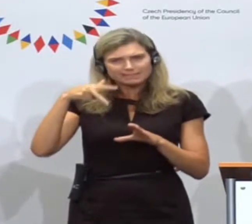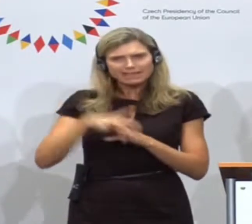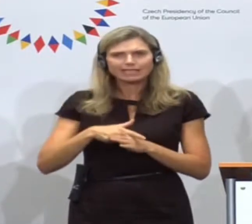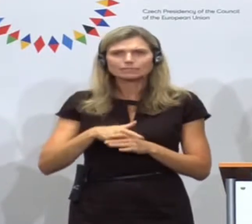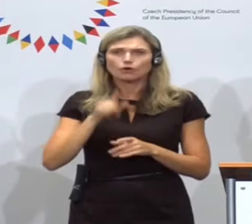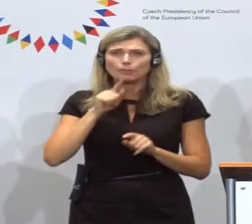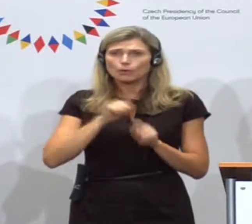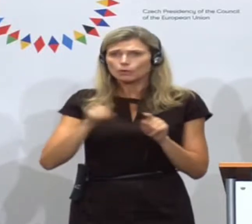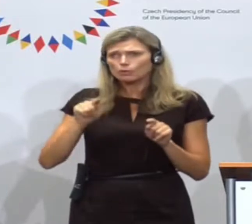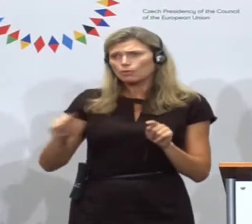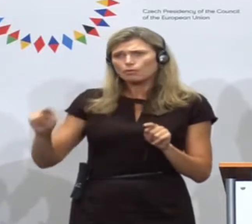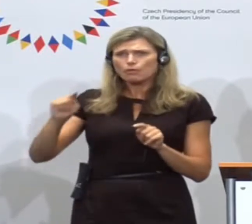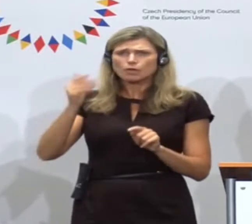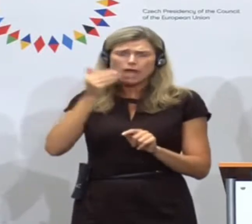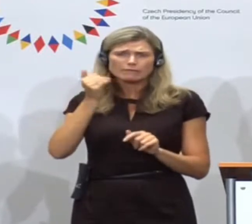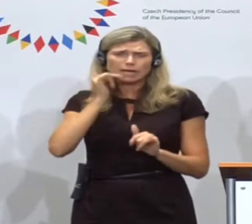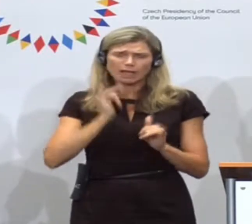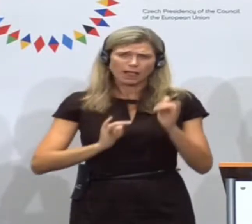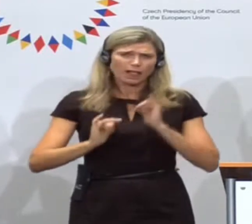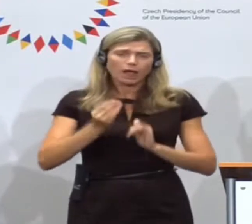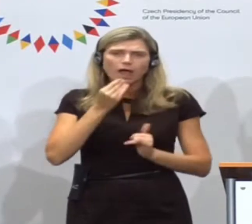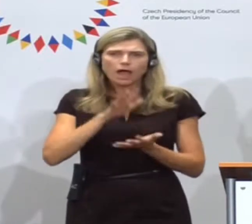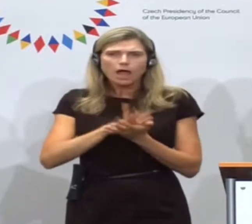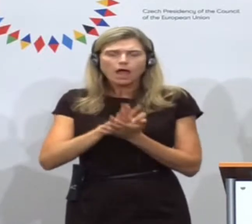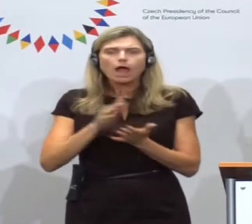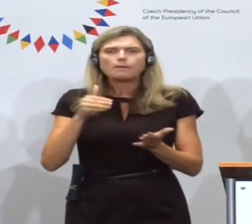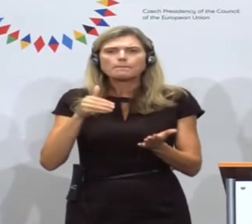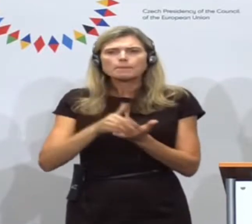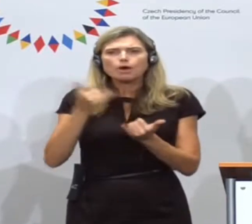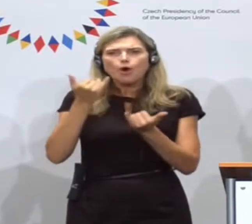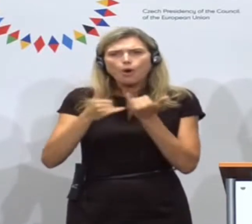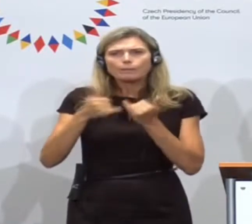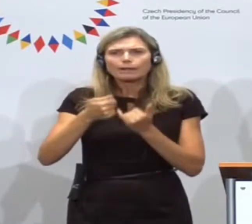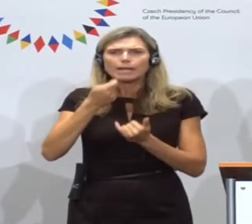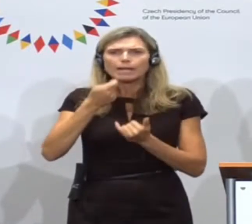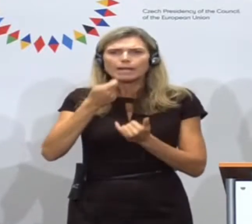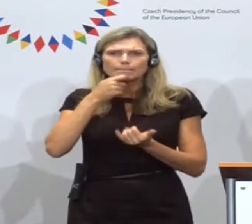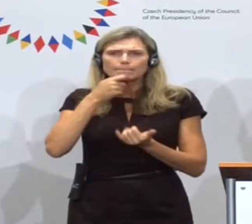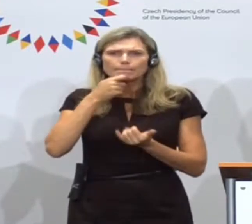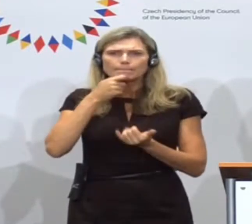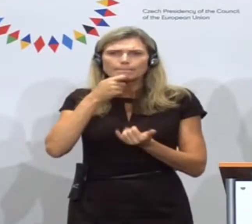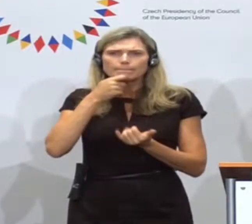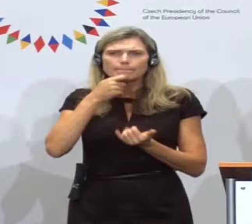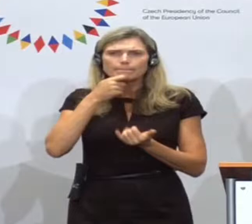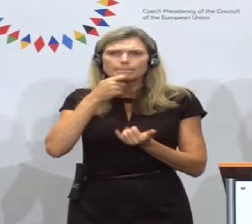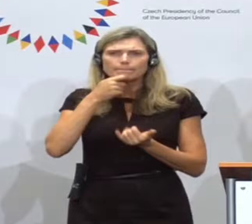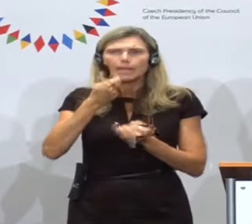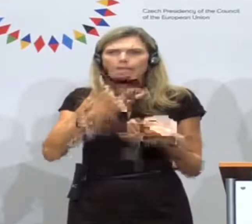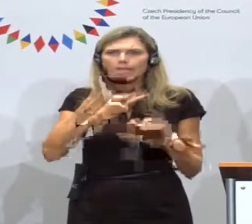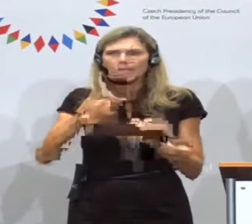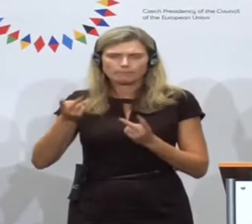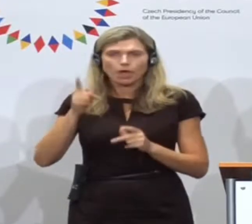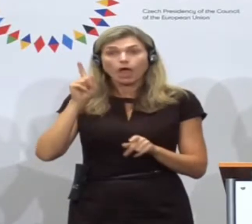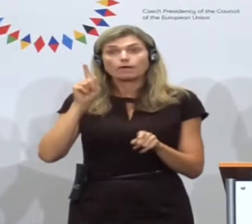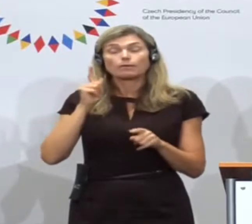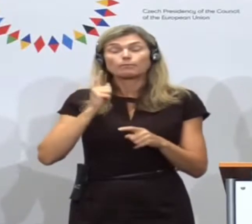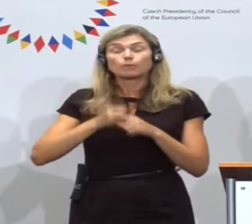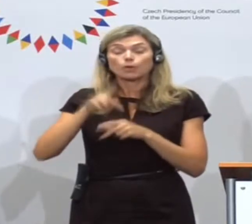now. And we have to continue monitoring closely the implementation of this very much important